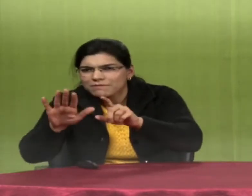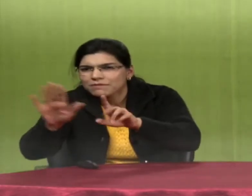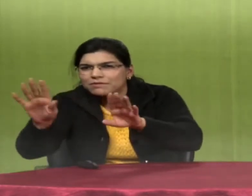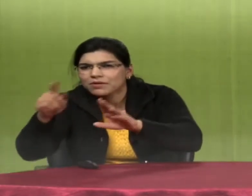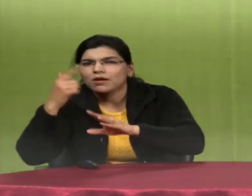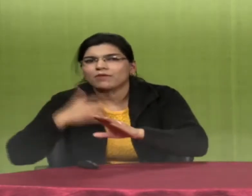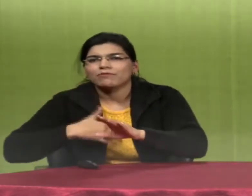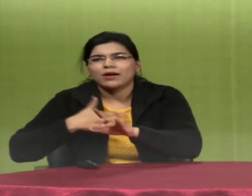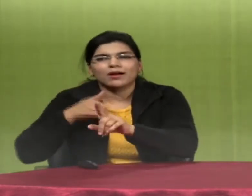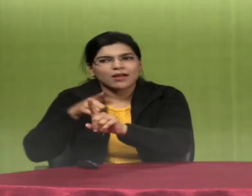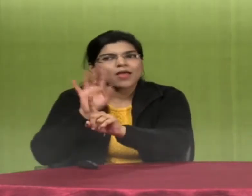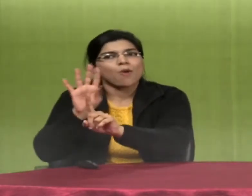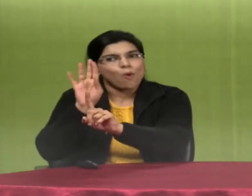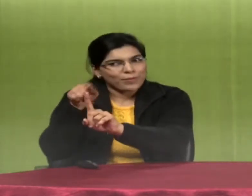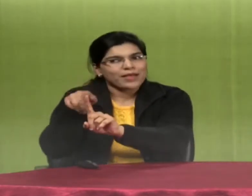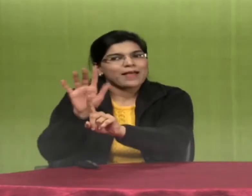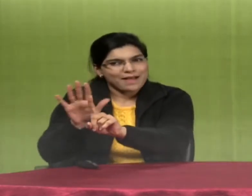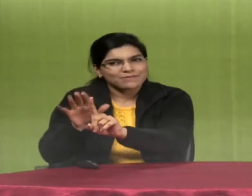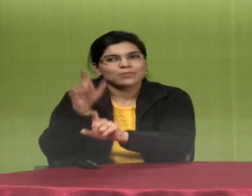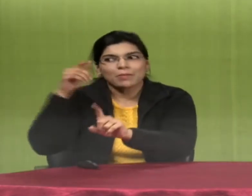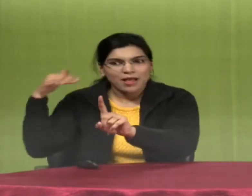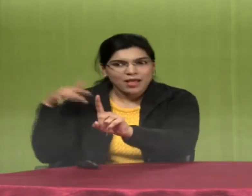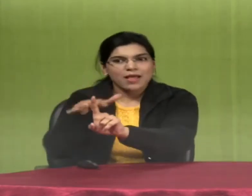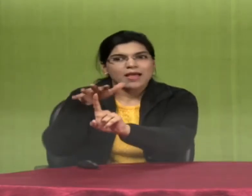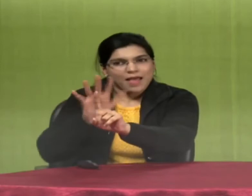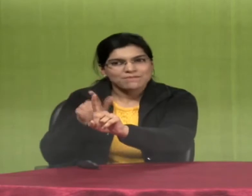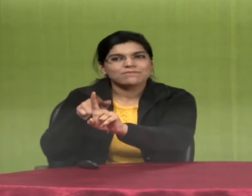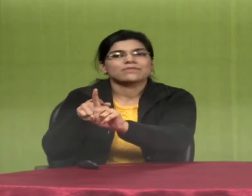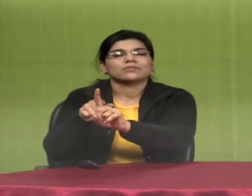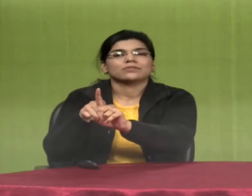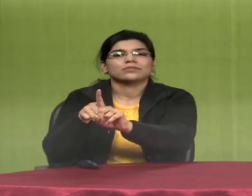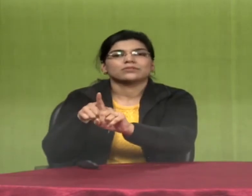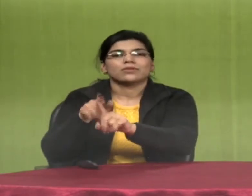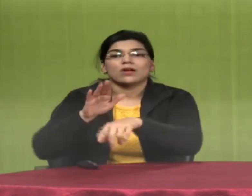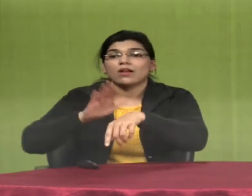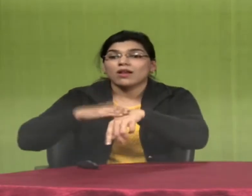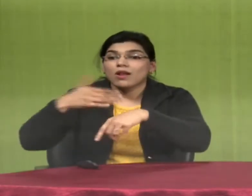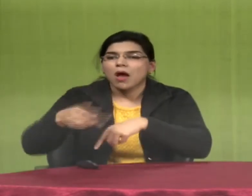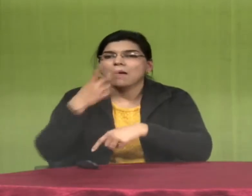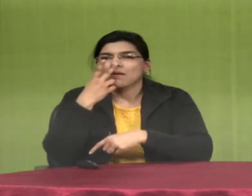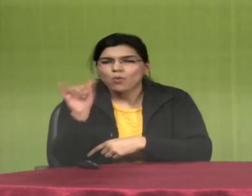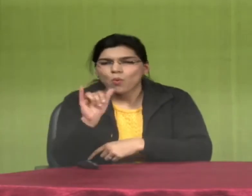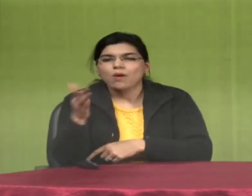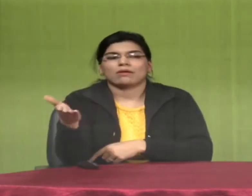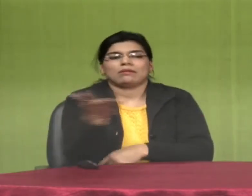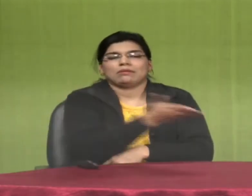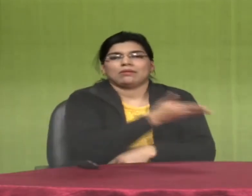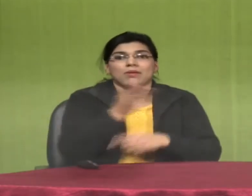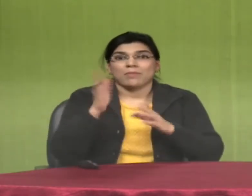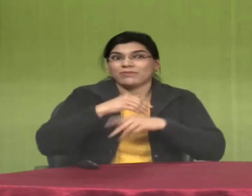First, he found first road to be more traveled, but then he says both the roads to be equally